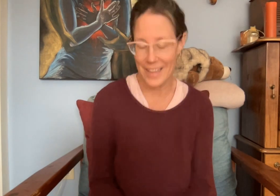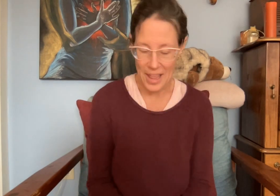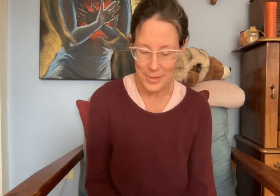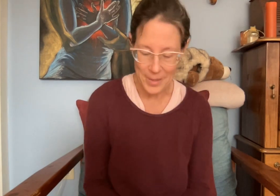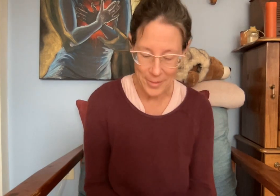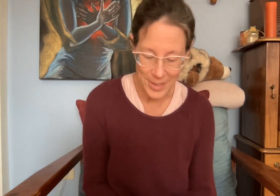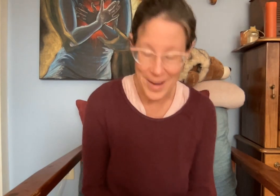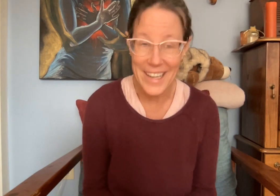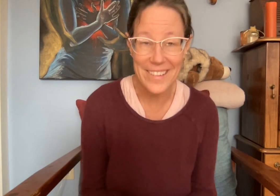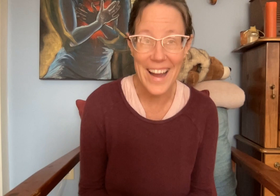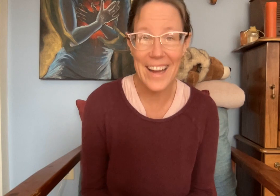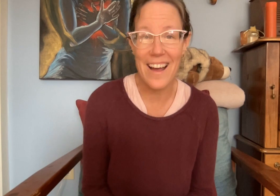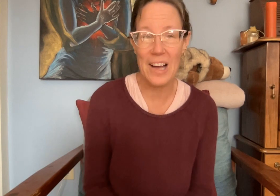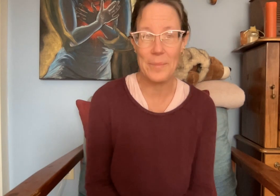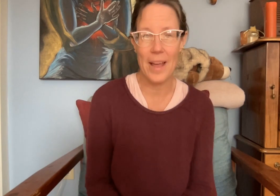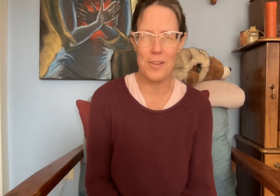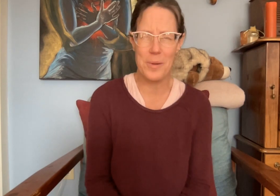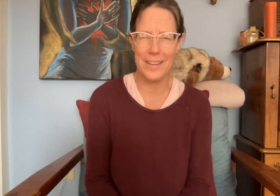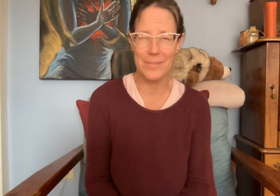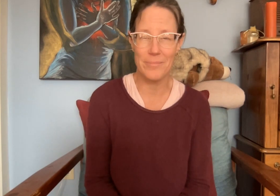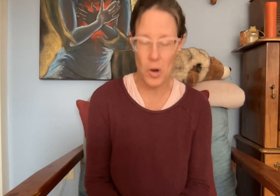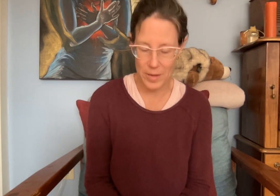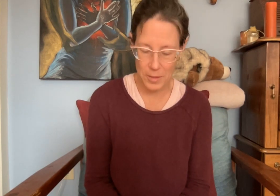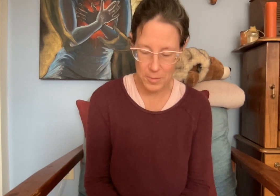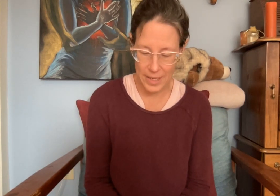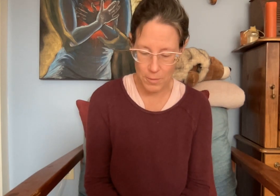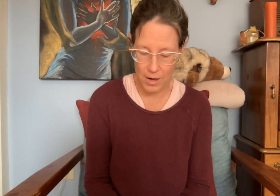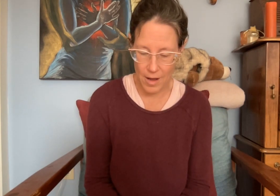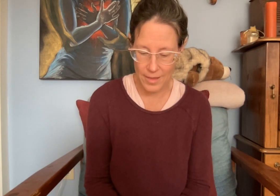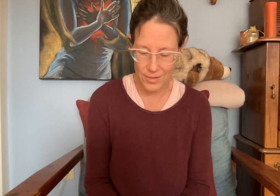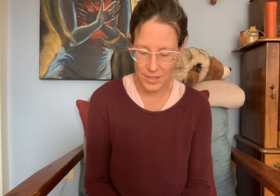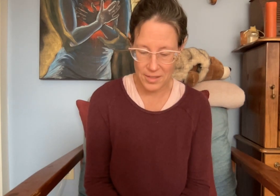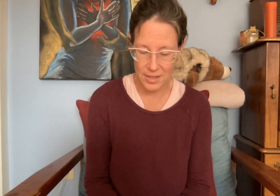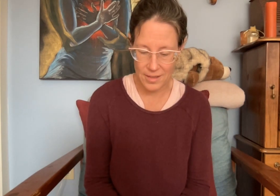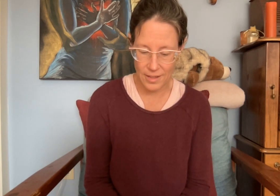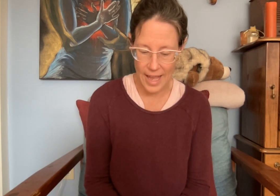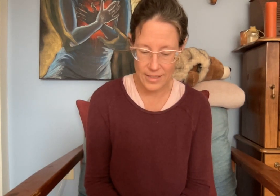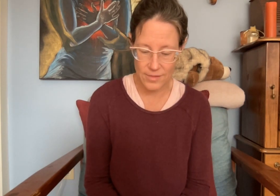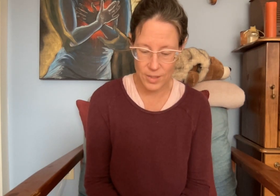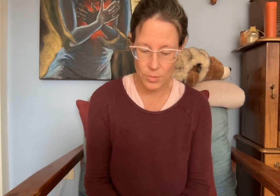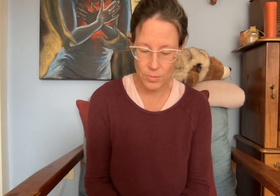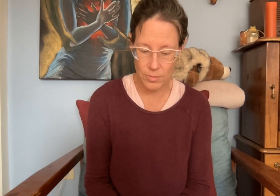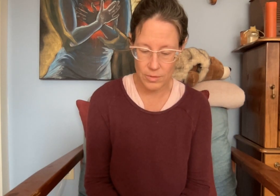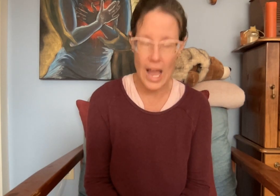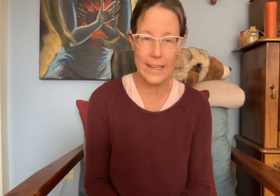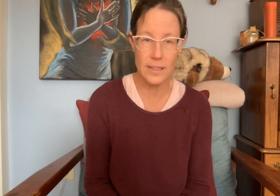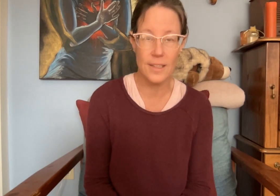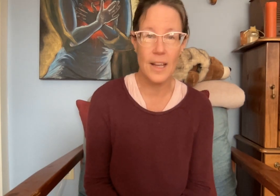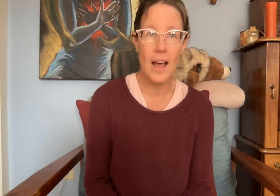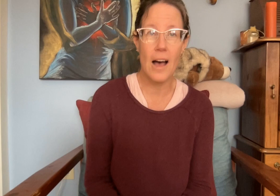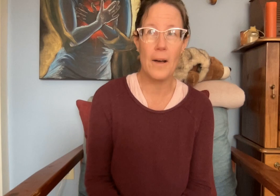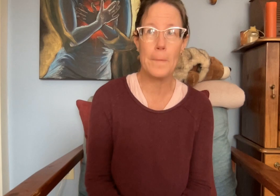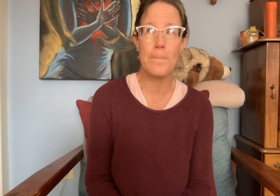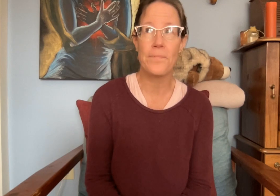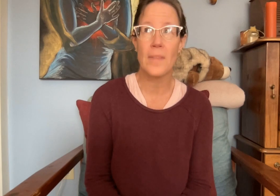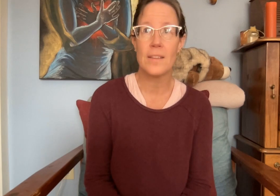together with some of you anyway. Have a quick moment where we work on just the last few lines. So